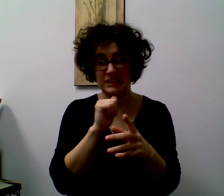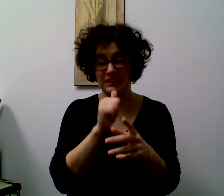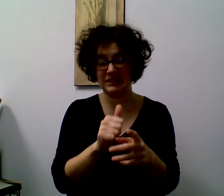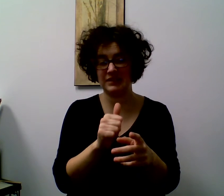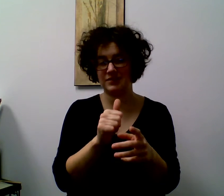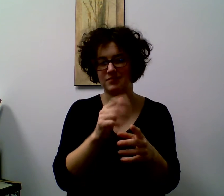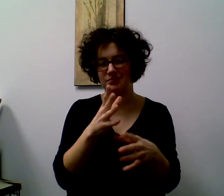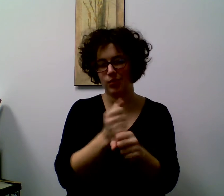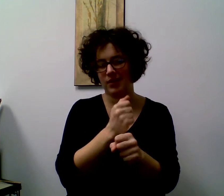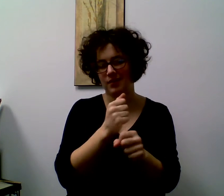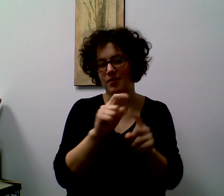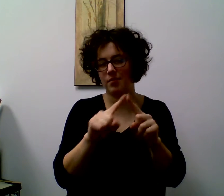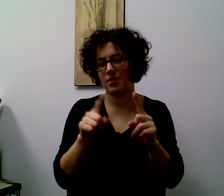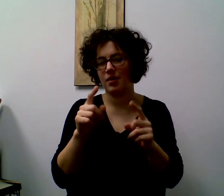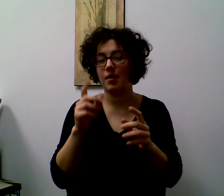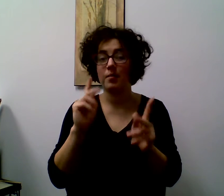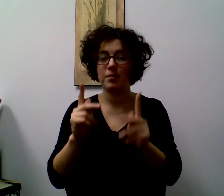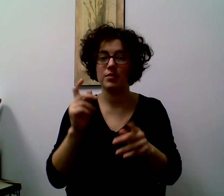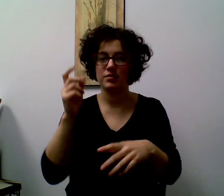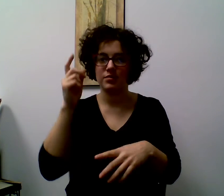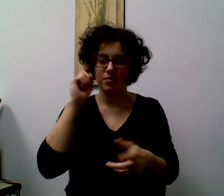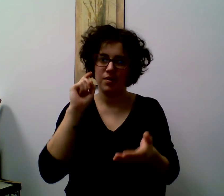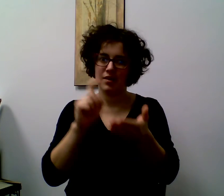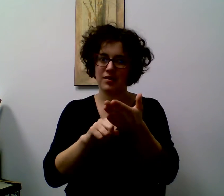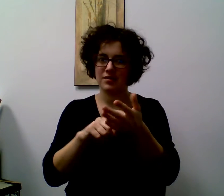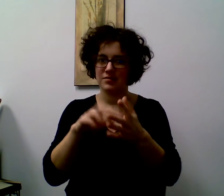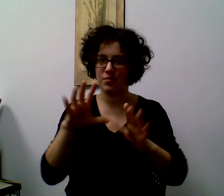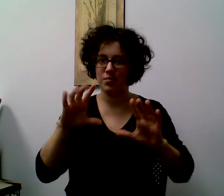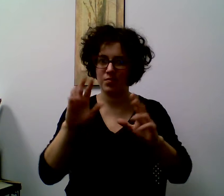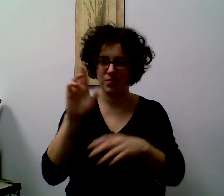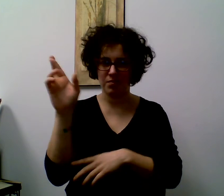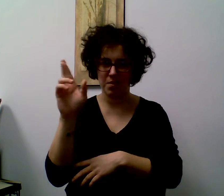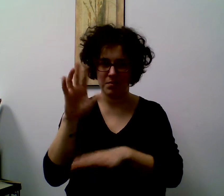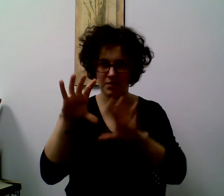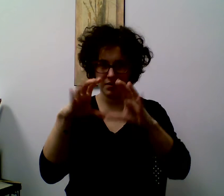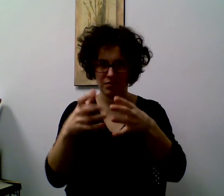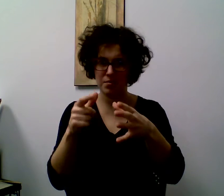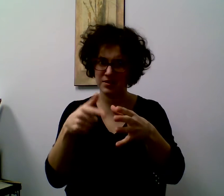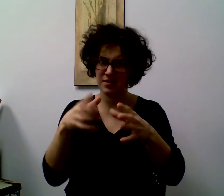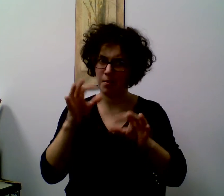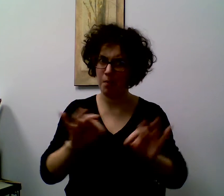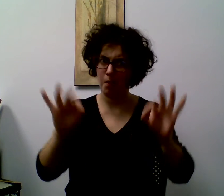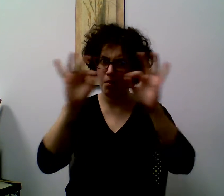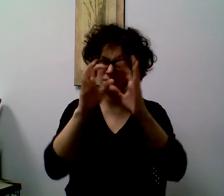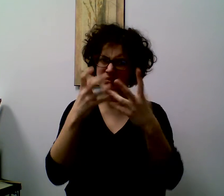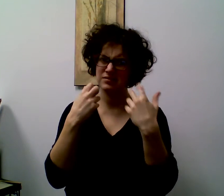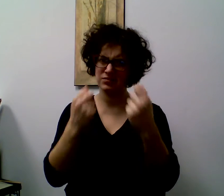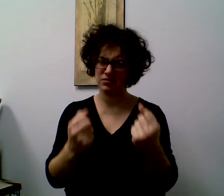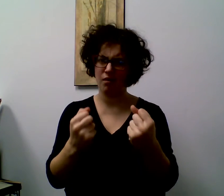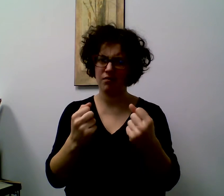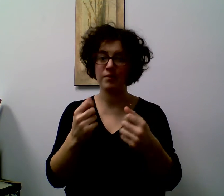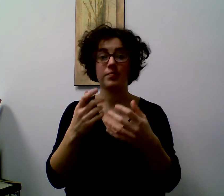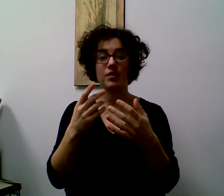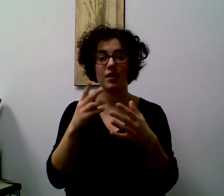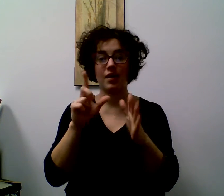in 1860 when he was elected President of the United States, defeating in his own home state a certain Northern Democrat who